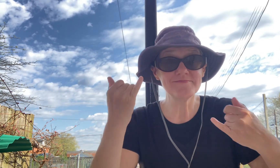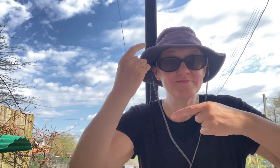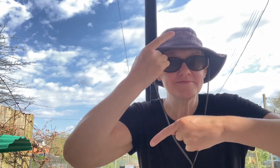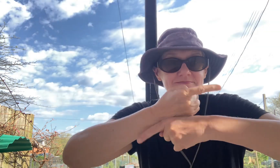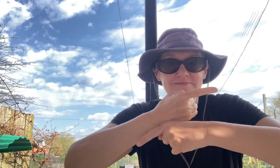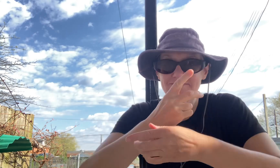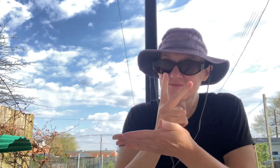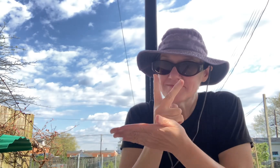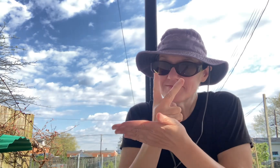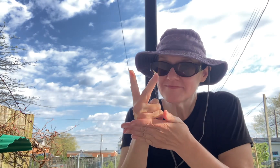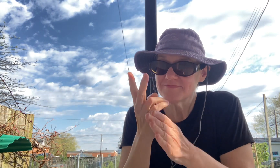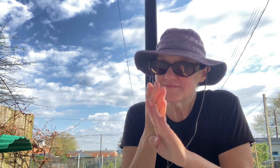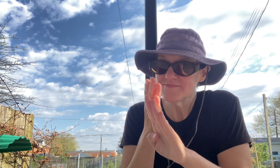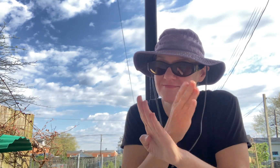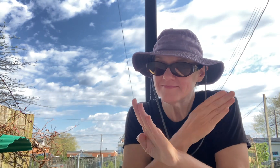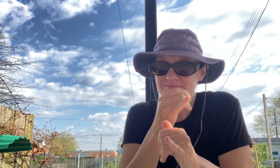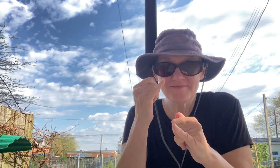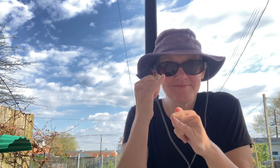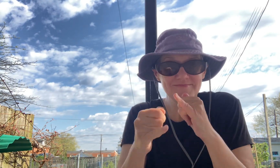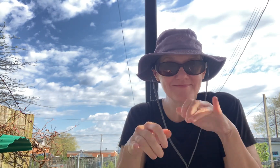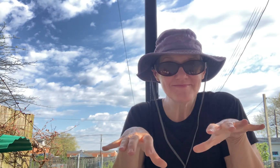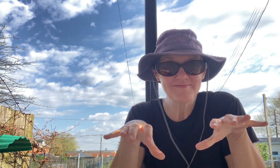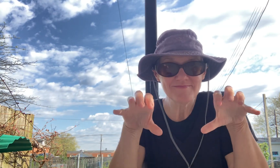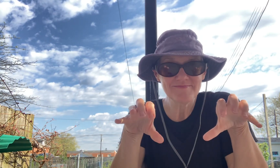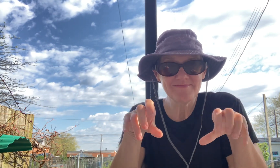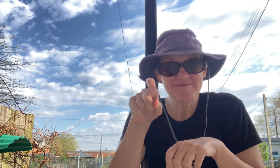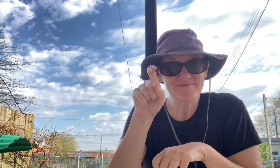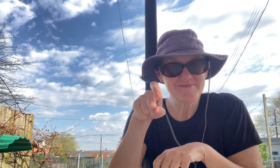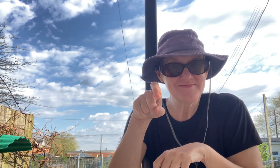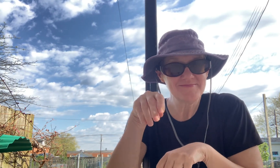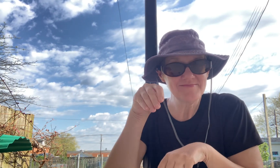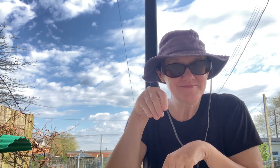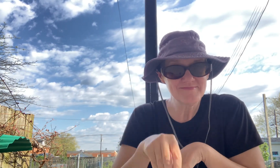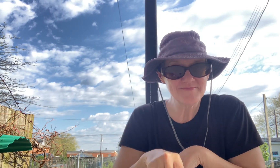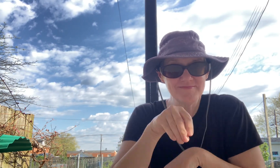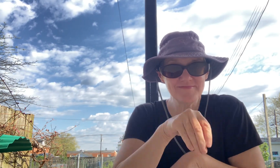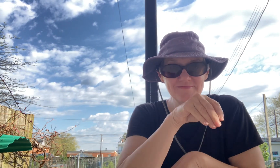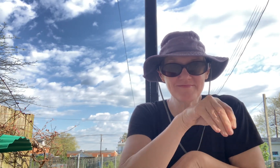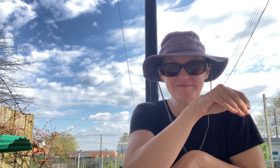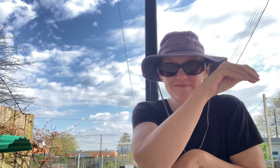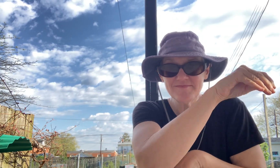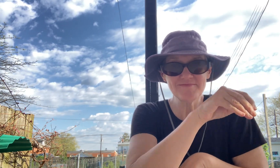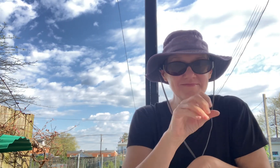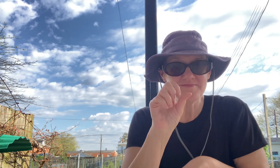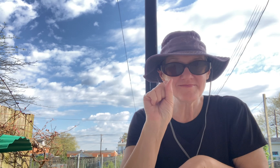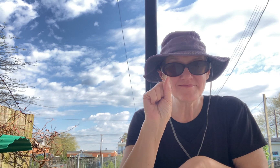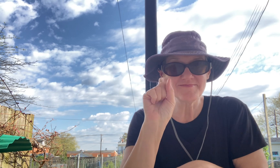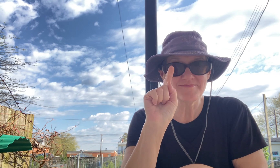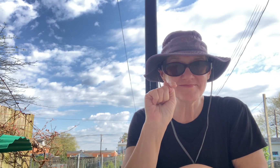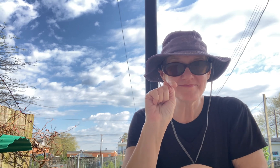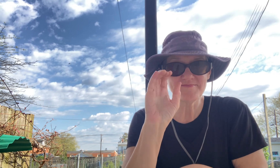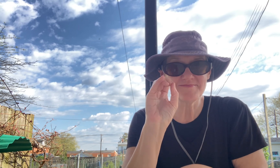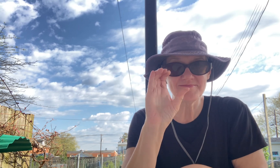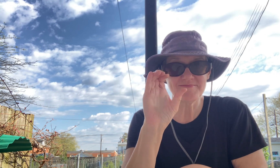It's 2 weeks before our last frost, so we need to plant our stock